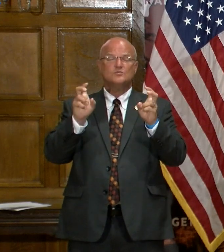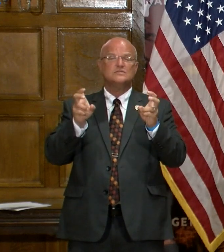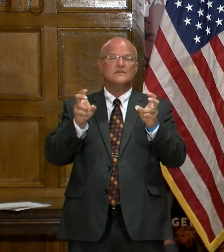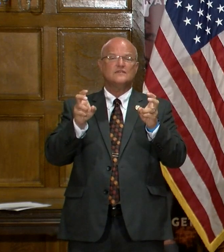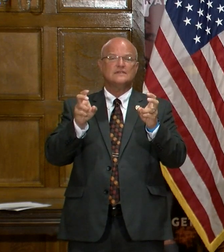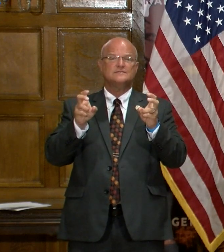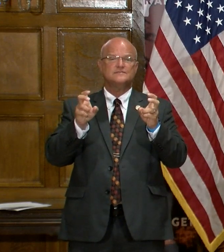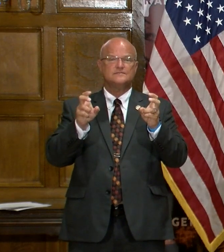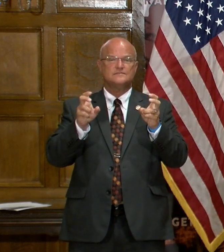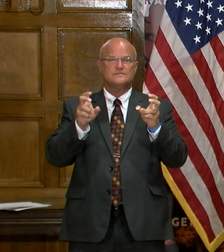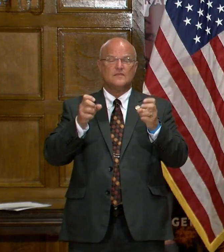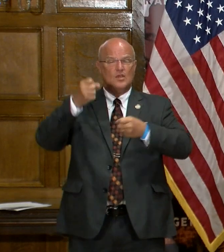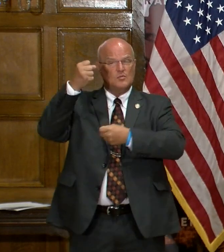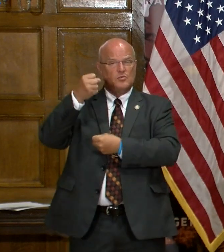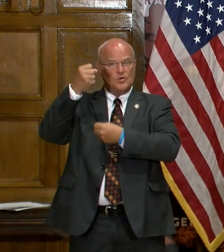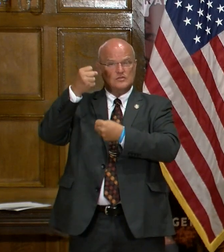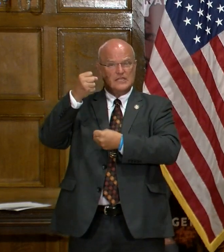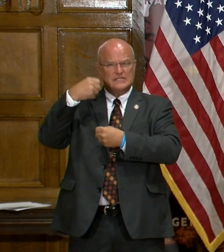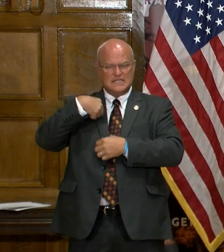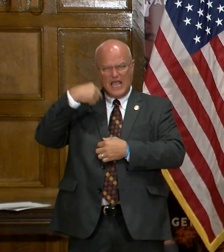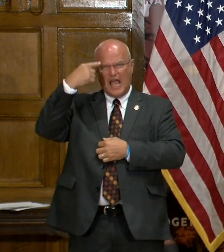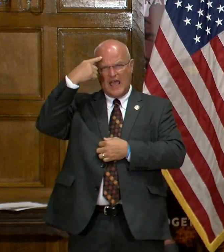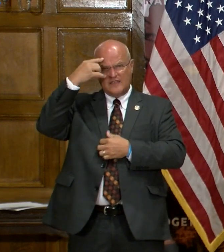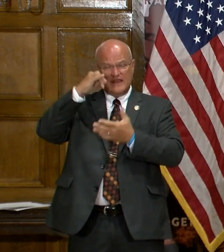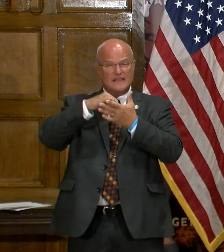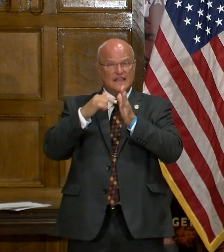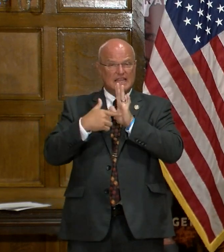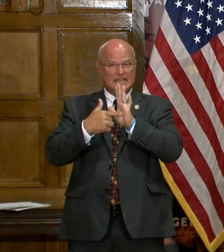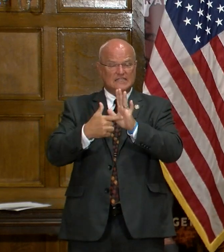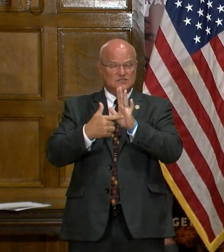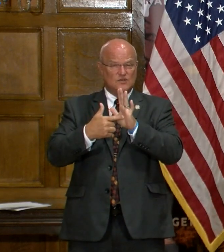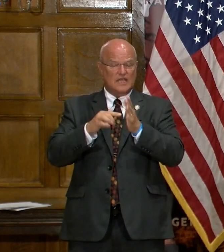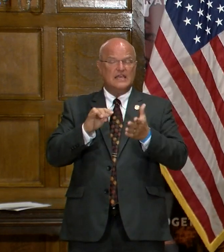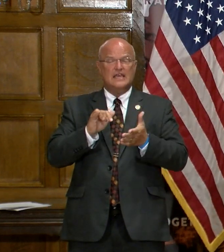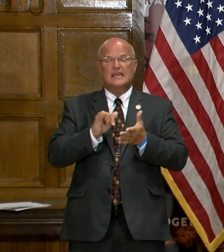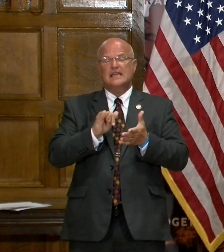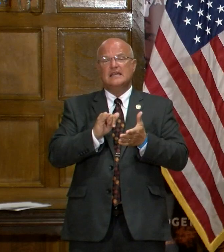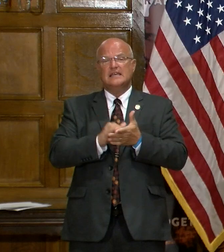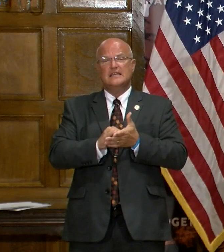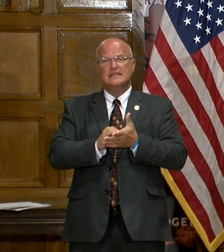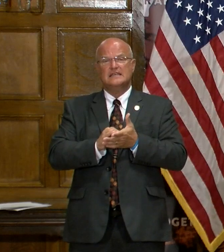of protest, I think that illustrates the fact that